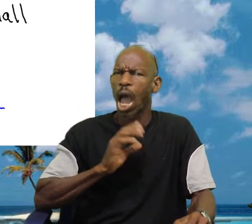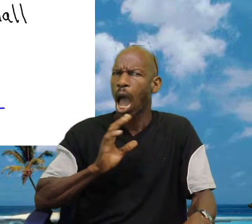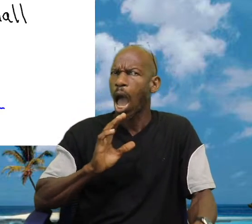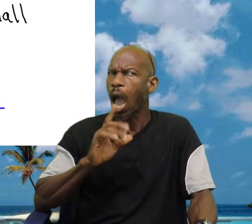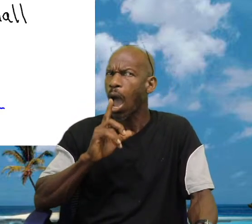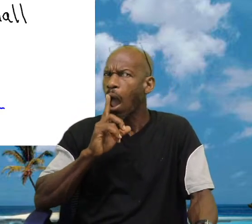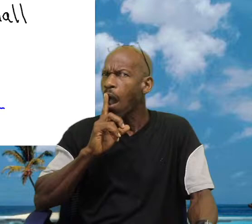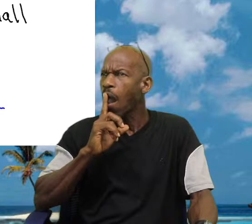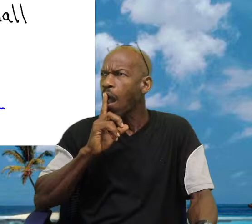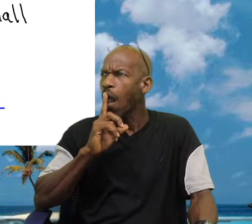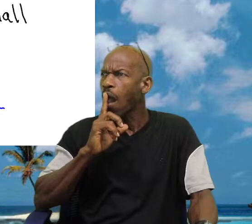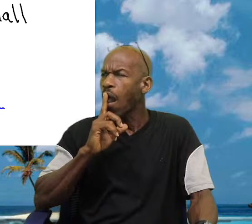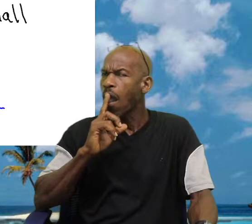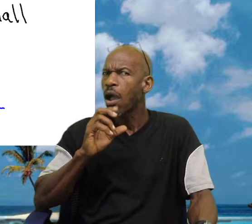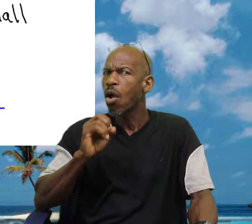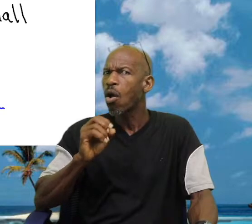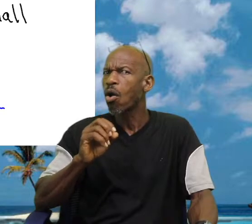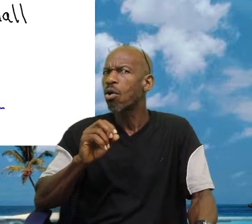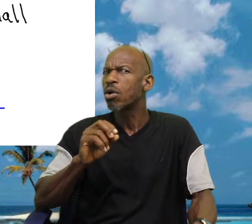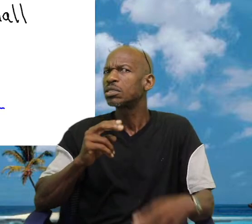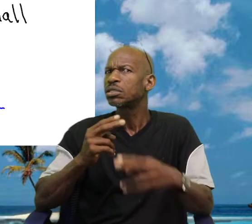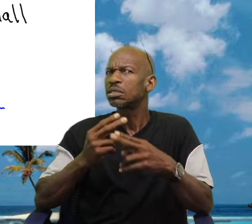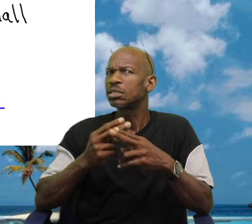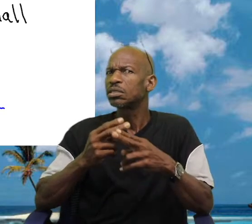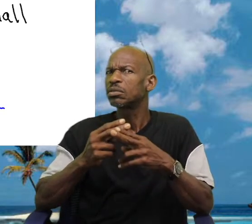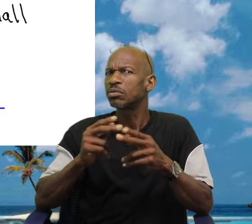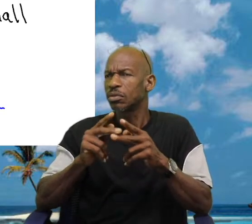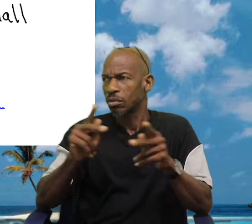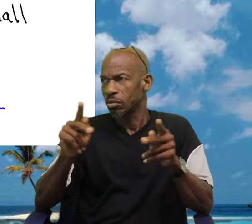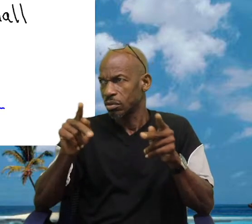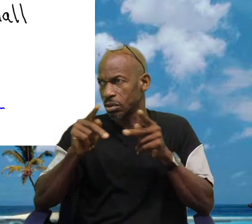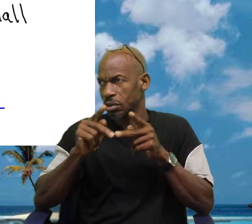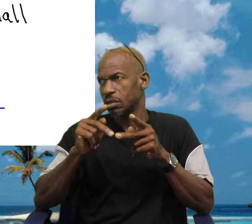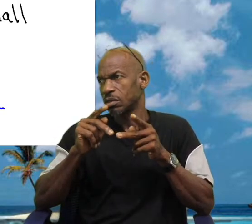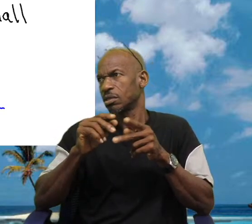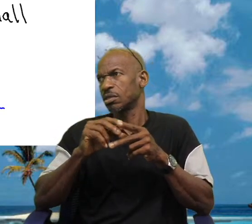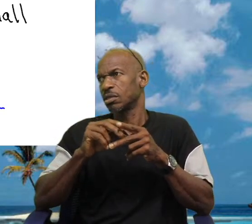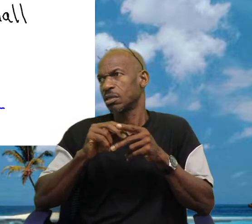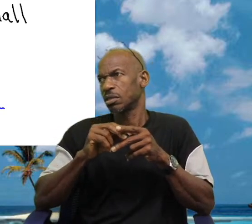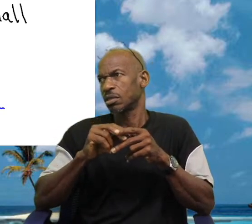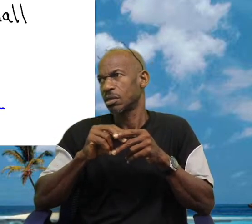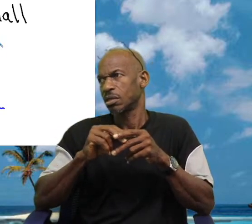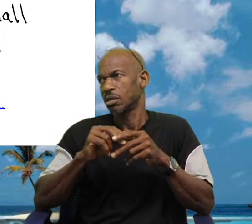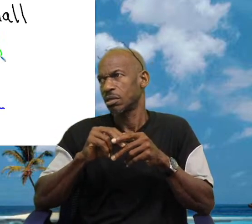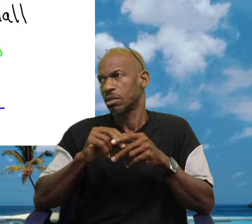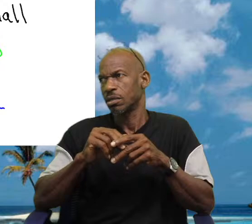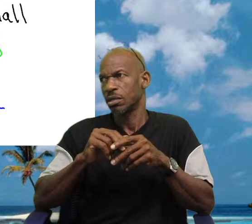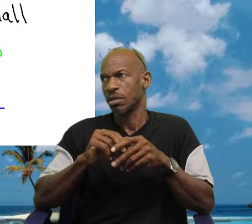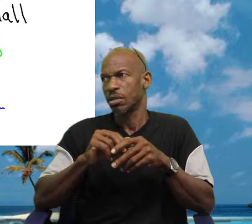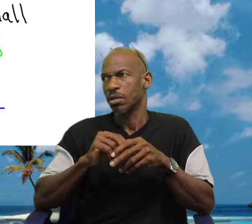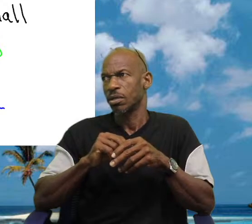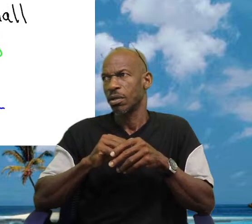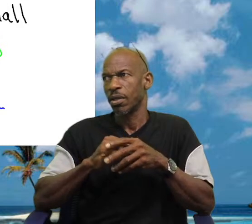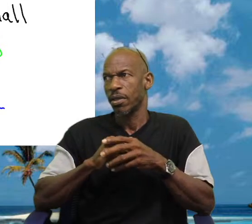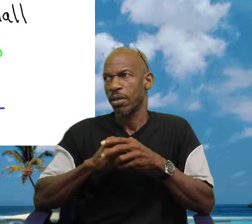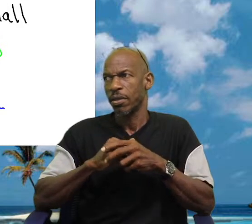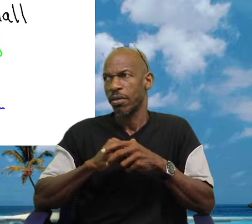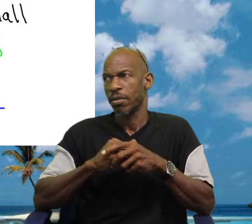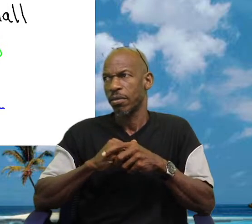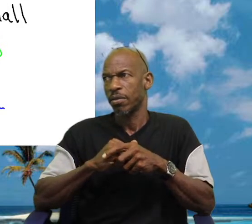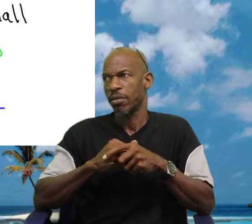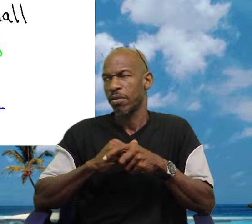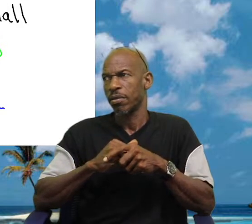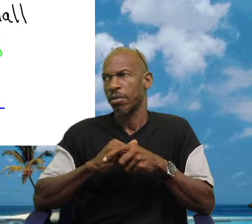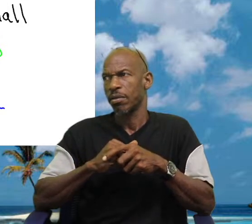the name of a place. So HDC, and I'm just putting it in green. I hope you can see my